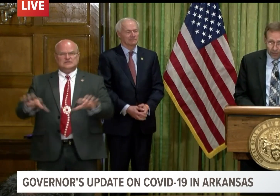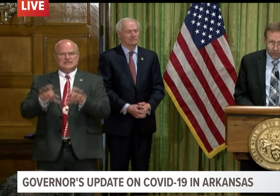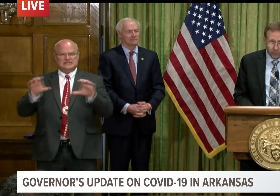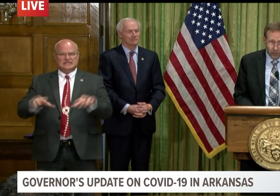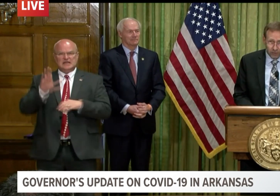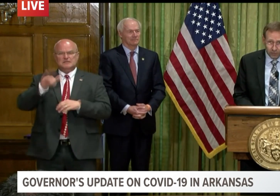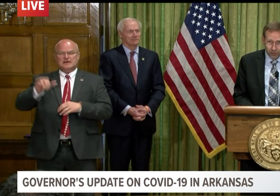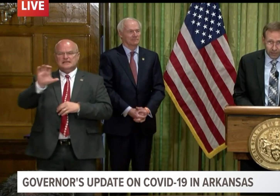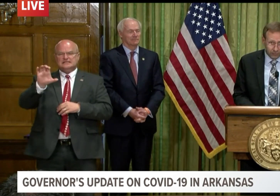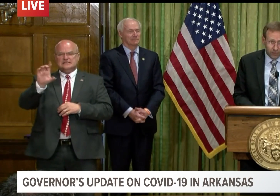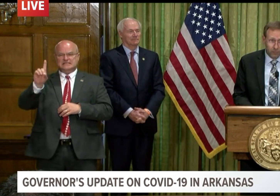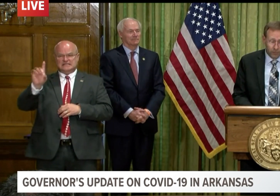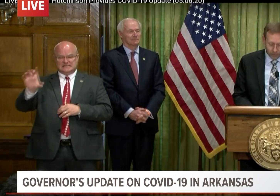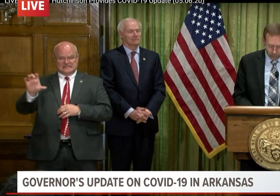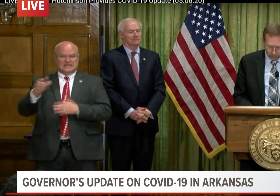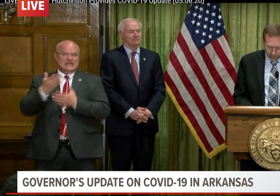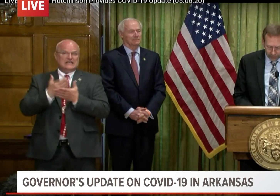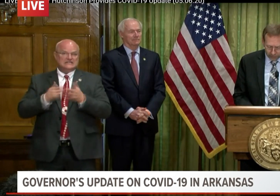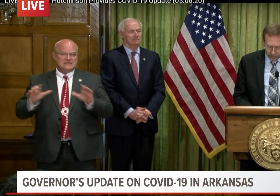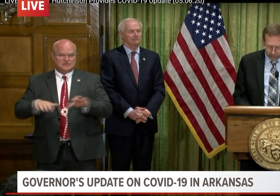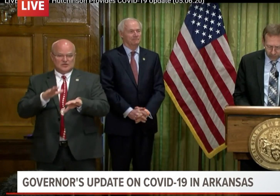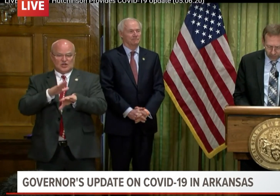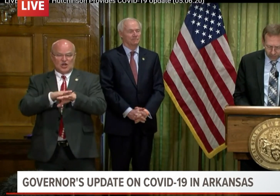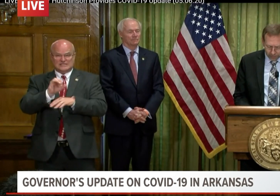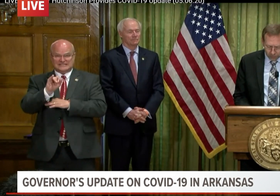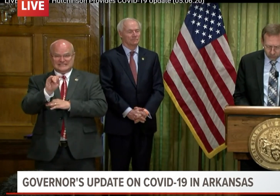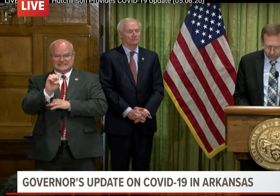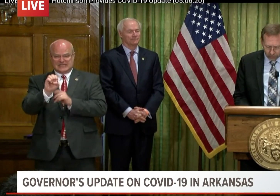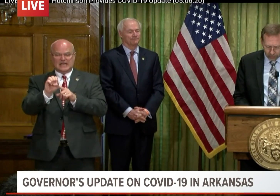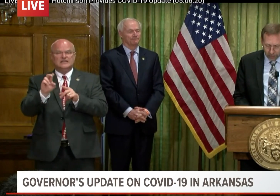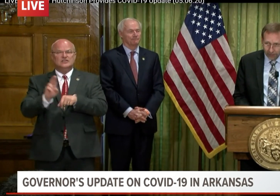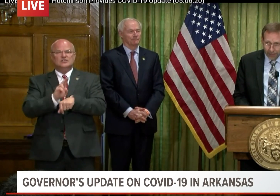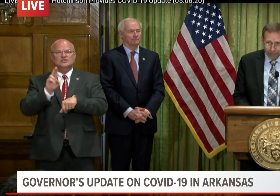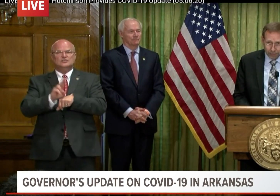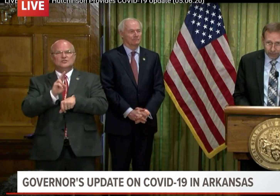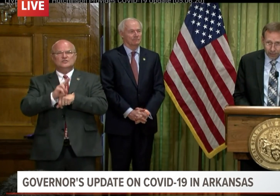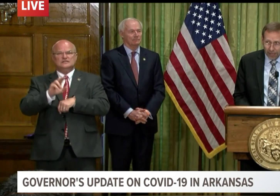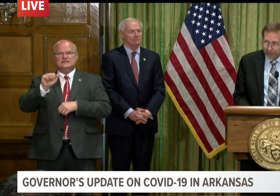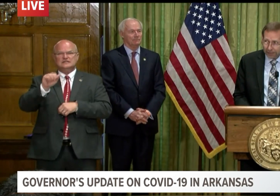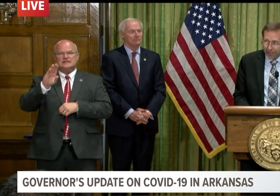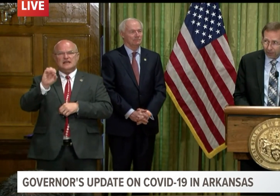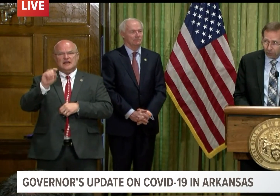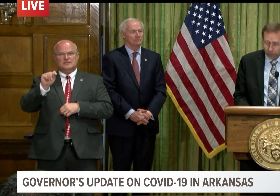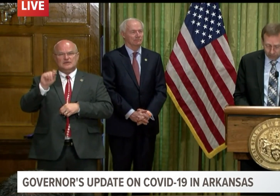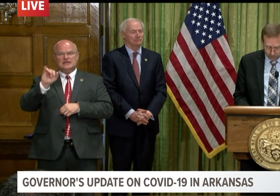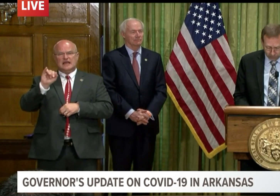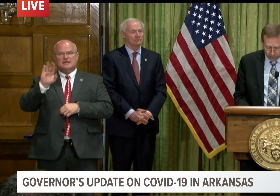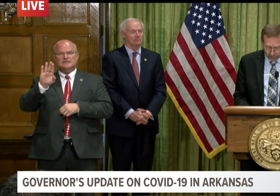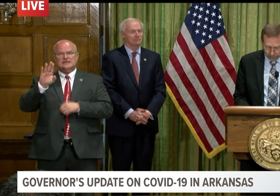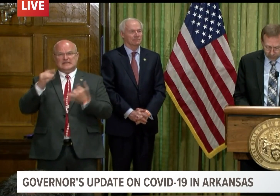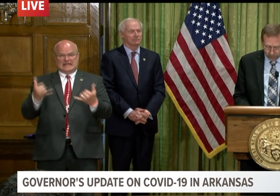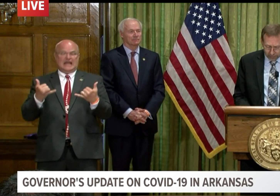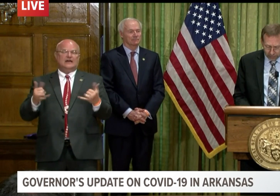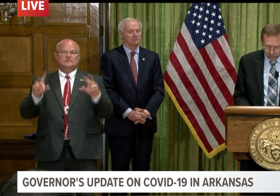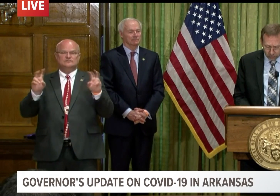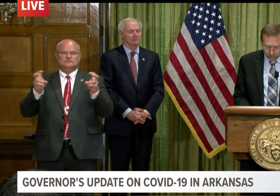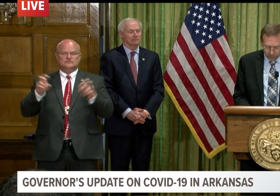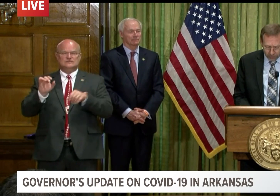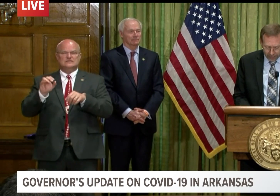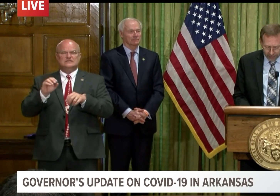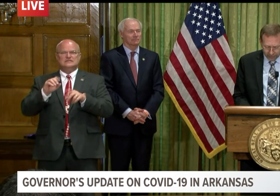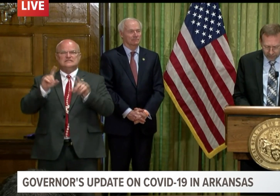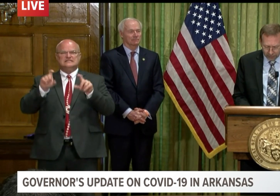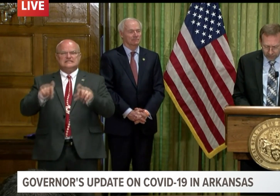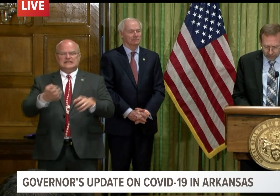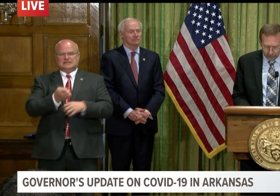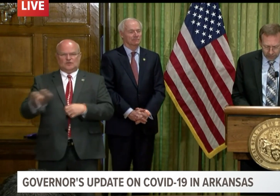done by the CDC, and some are done on site using an Abbott ID Now instrument